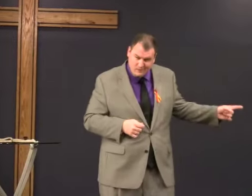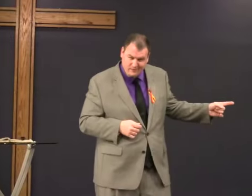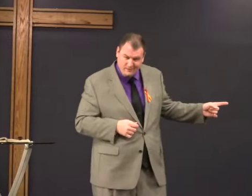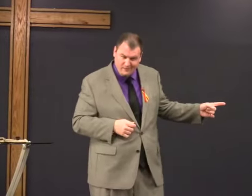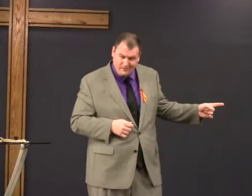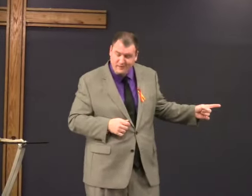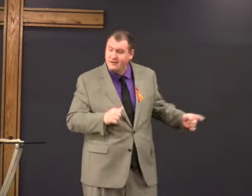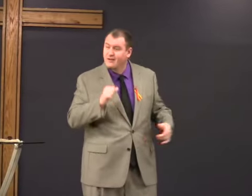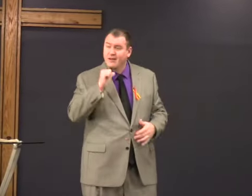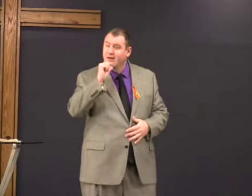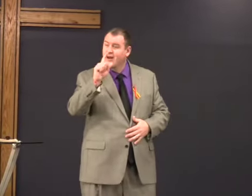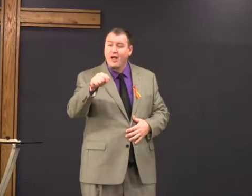This is cool here.